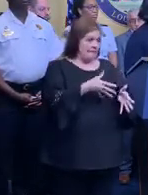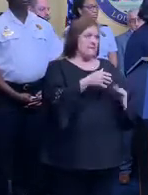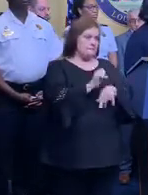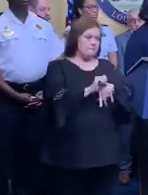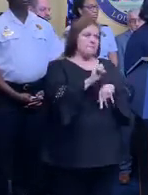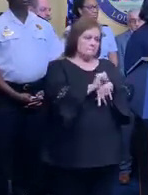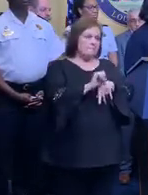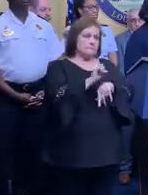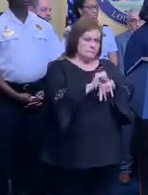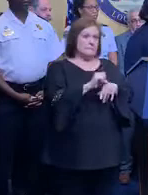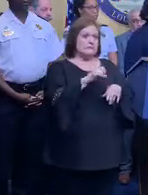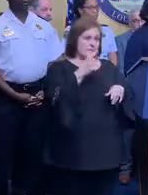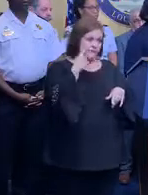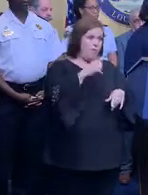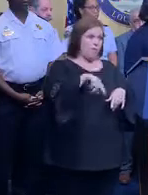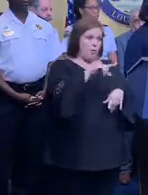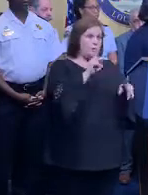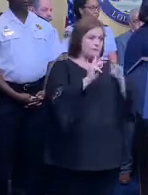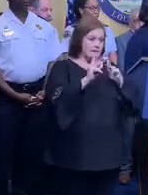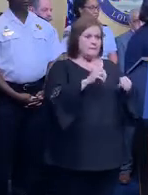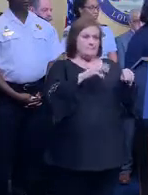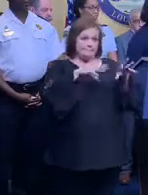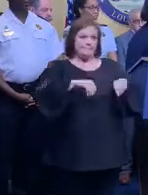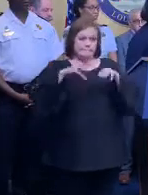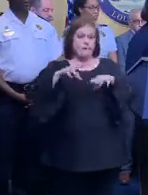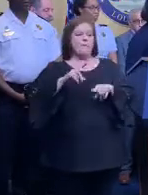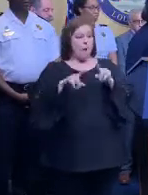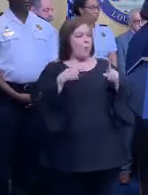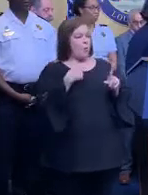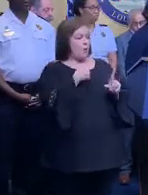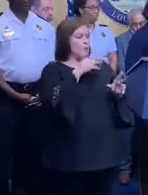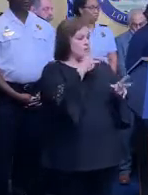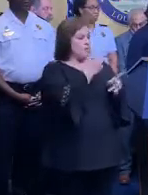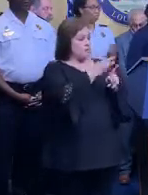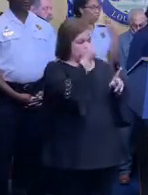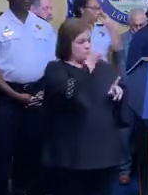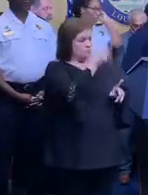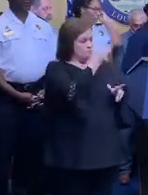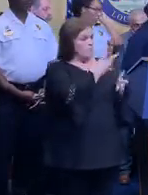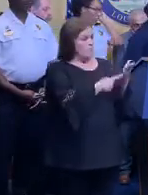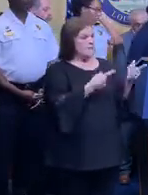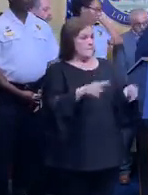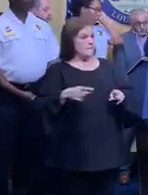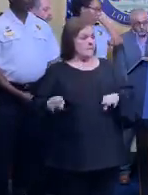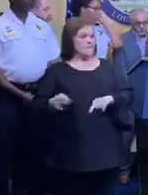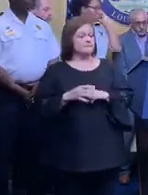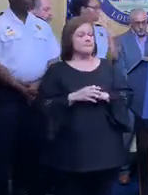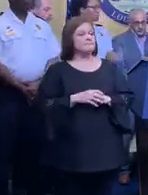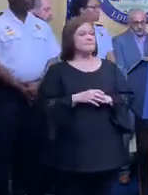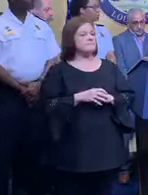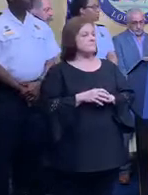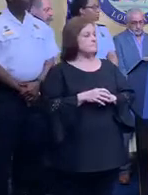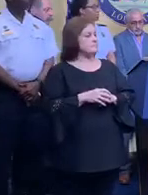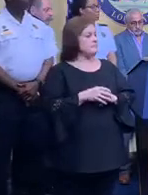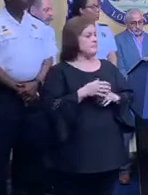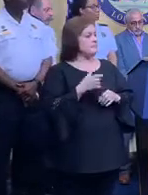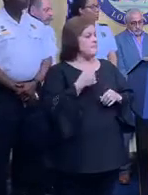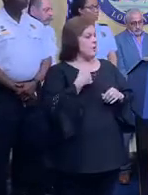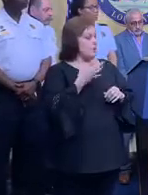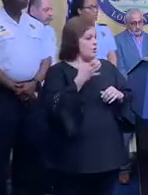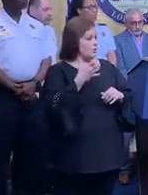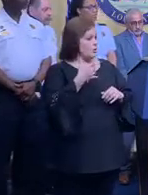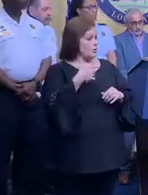that aggressively right now. Very good. And we'll keep the city and the officials updated. Very good. Thank you. Okay, I do want you all to